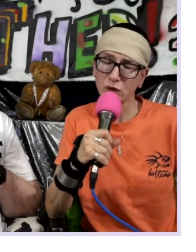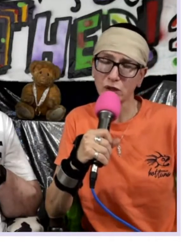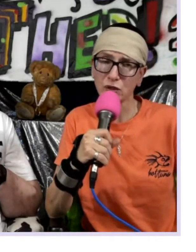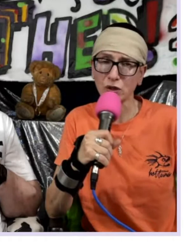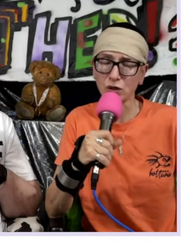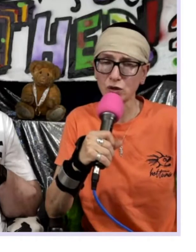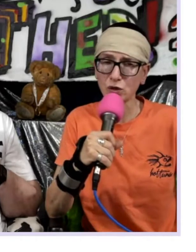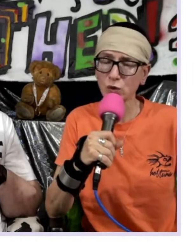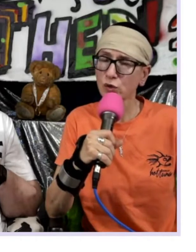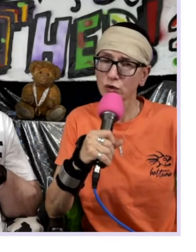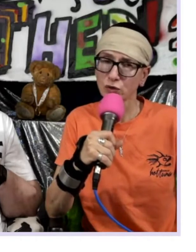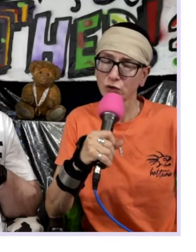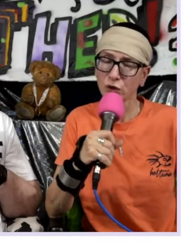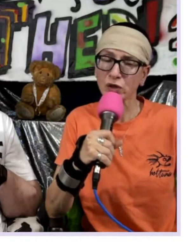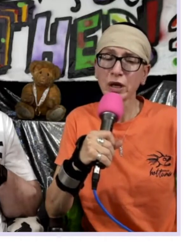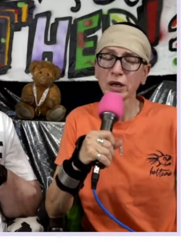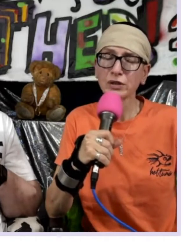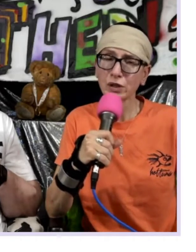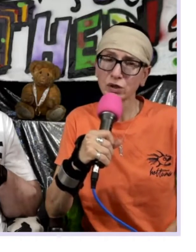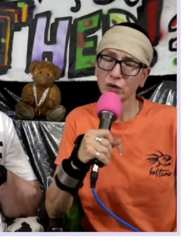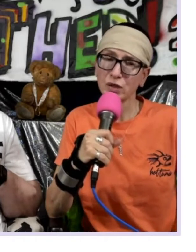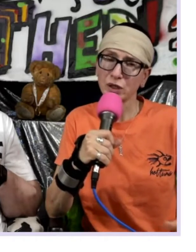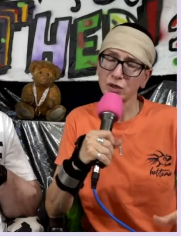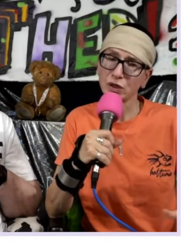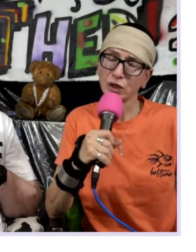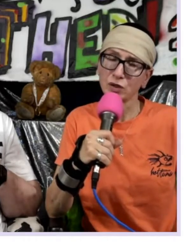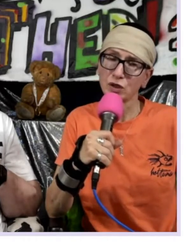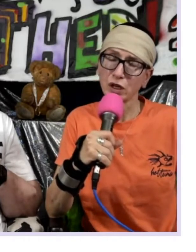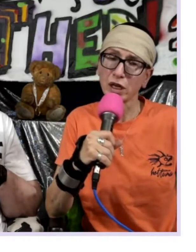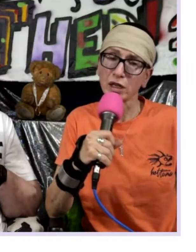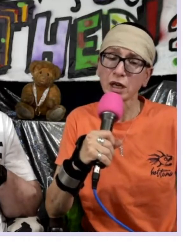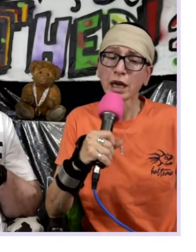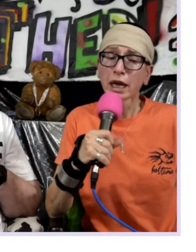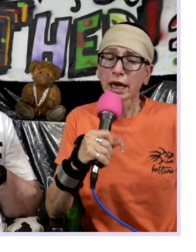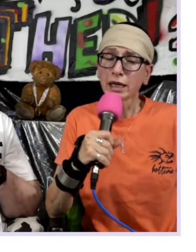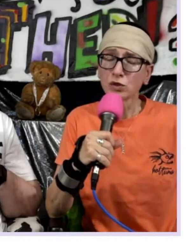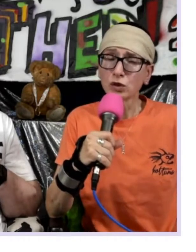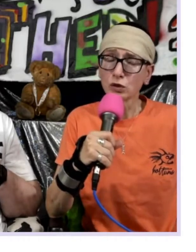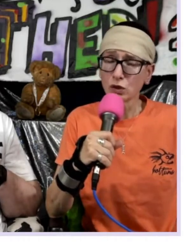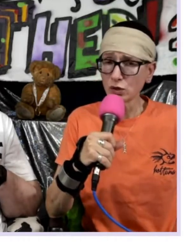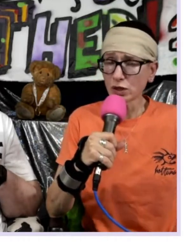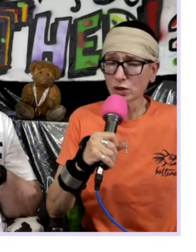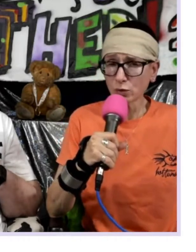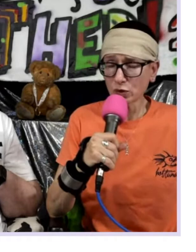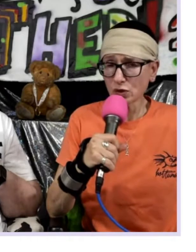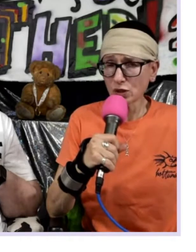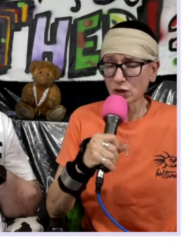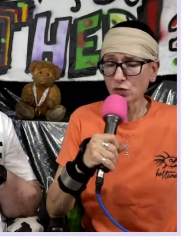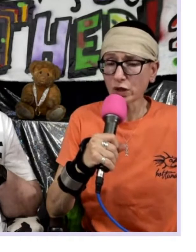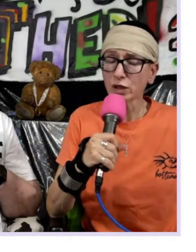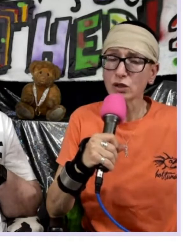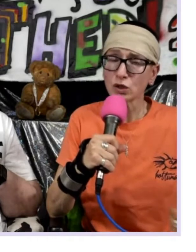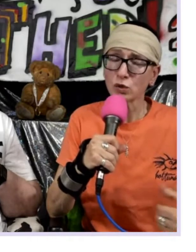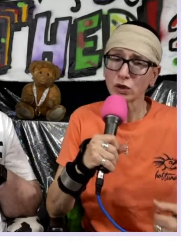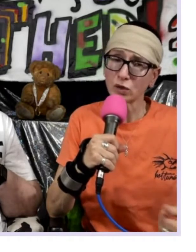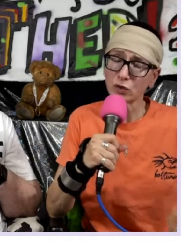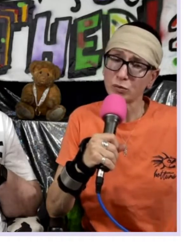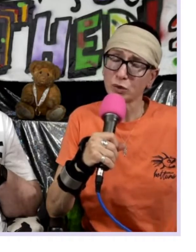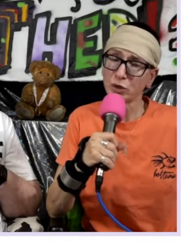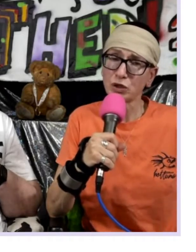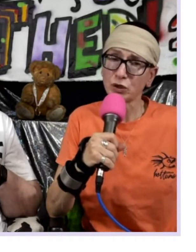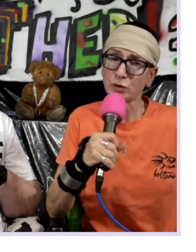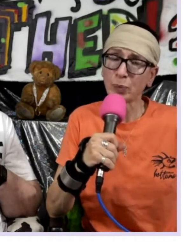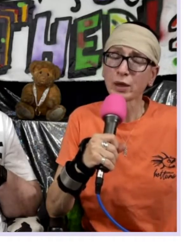of the data is stored on your phone. None of that data gets shared. And if you do test positive and you give